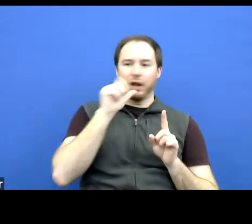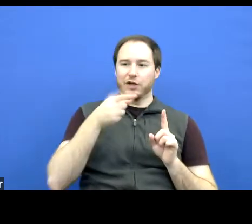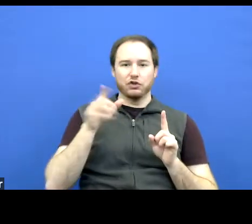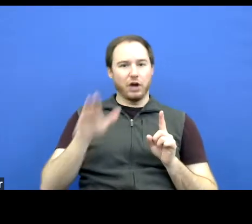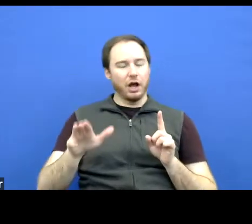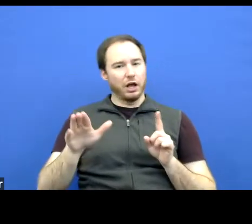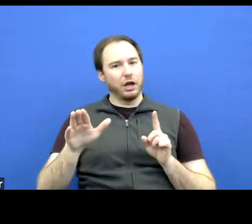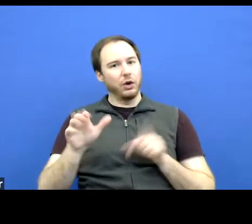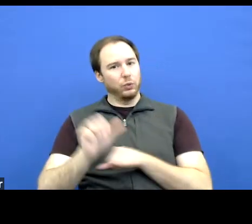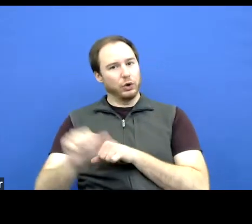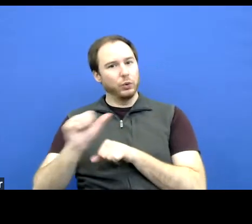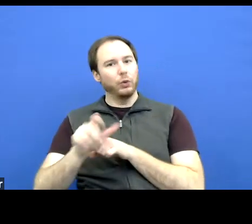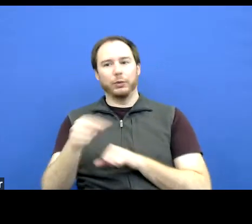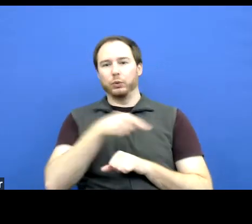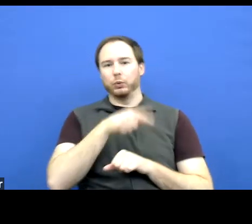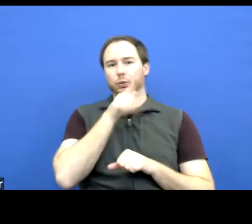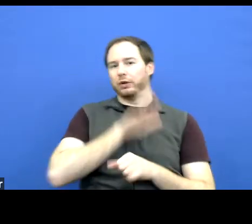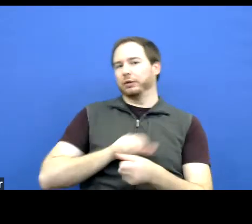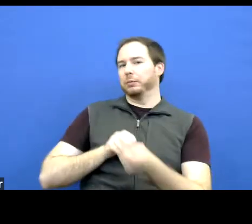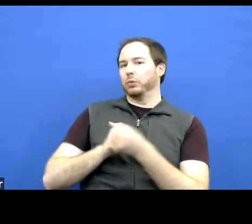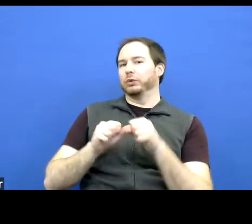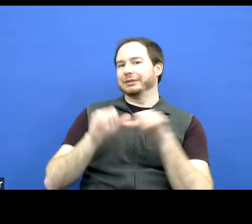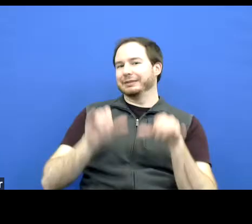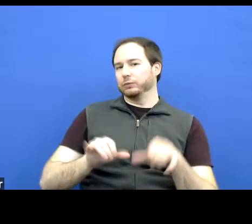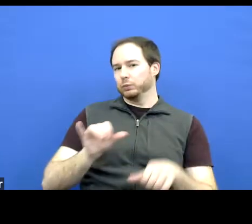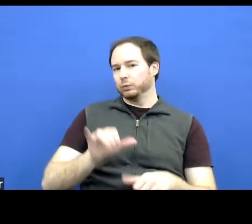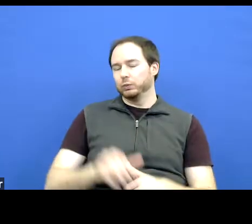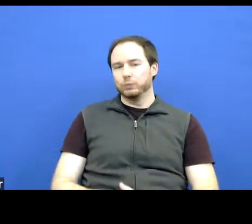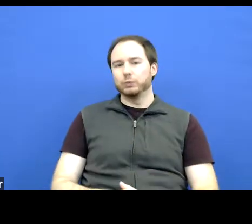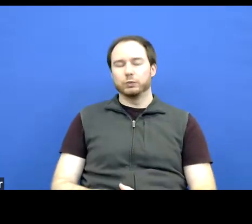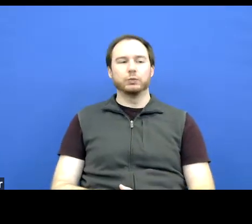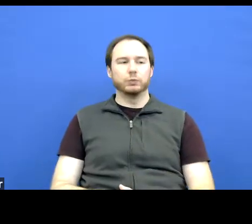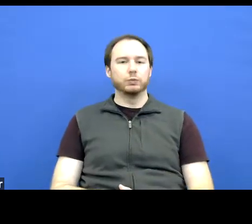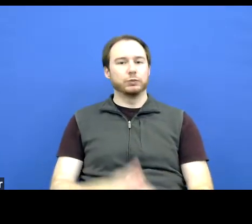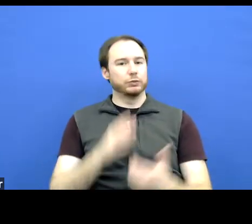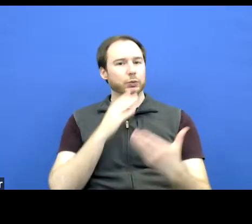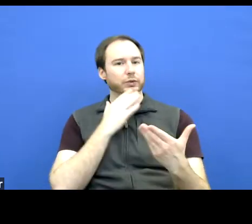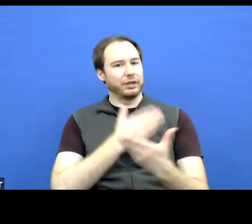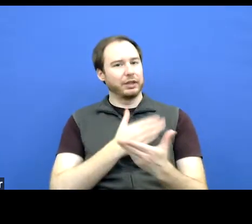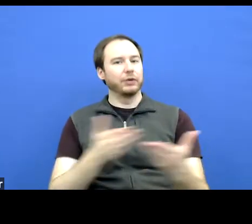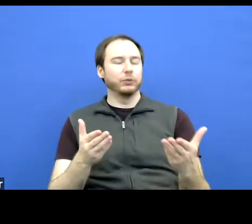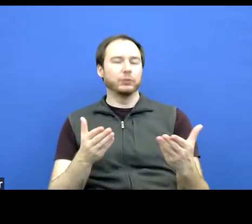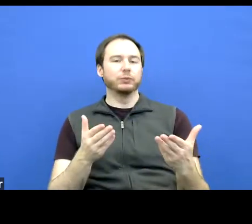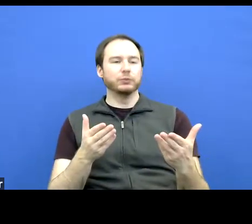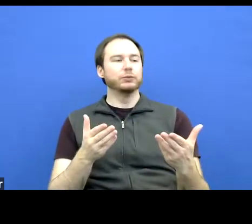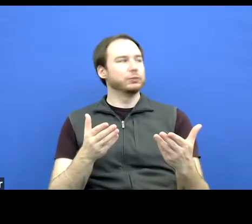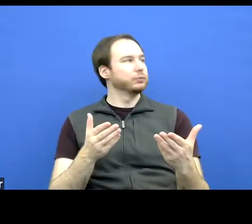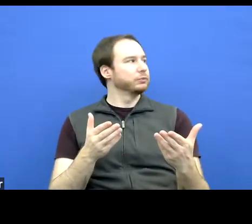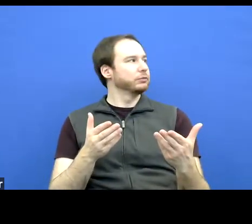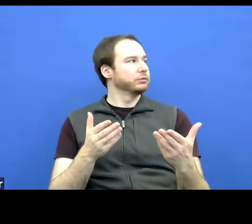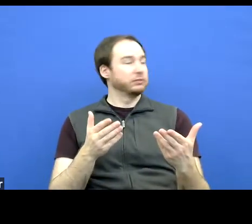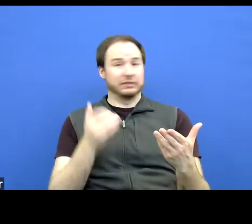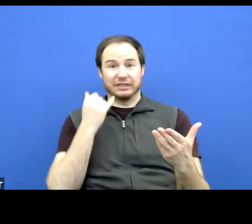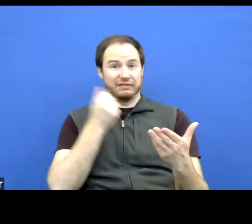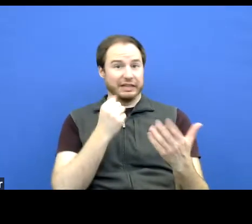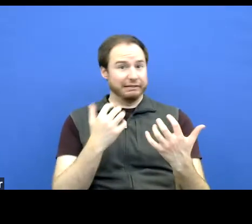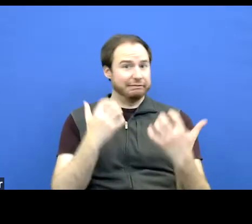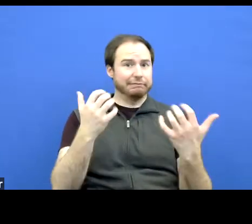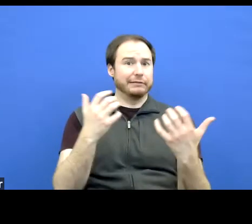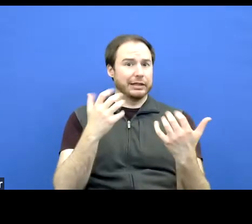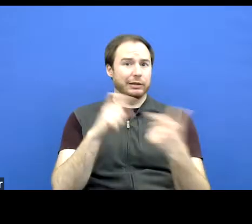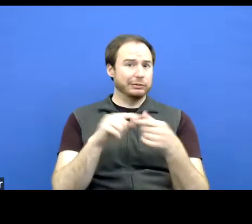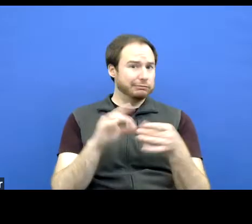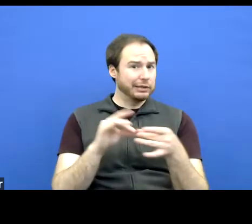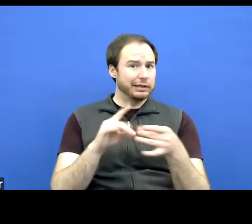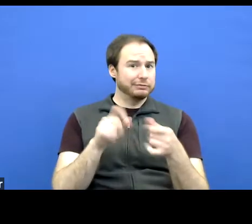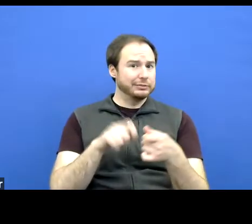Scouts, but the individuals who helped them get there. So again, thank you very much. And unless somebody has a comment